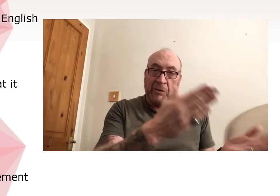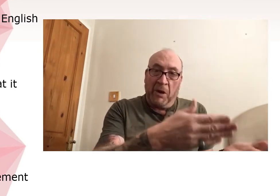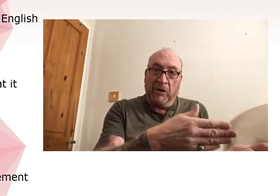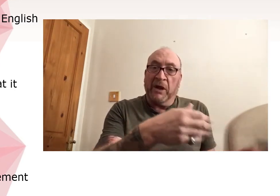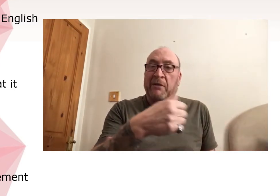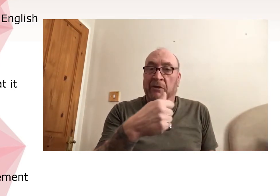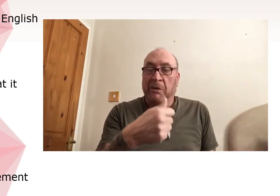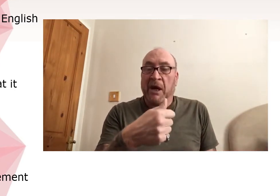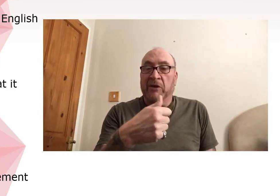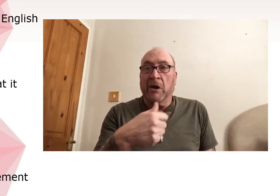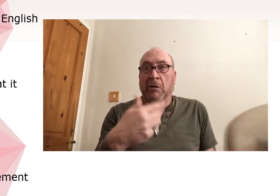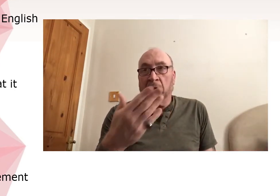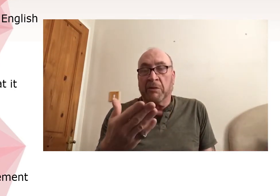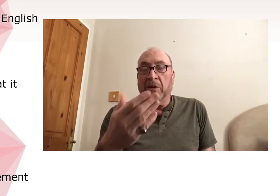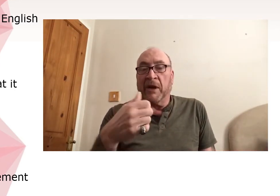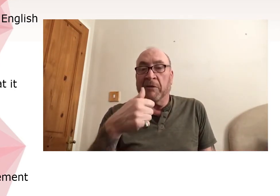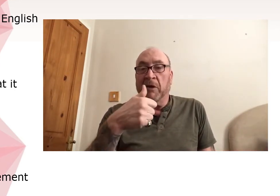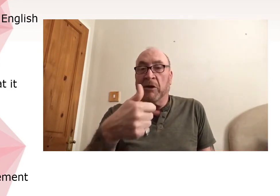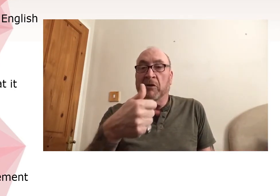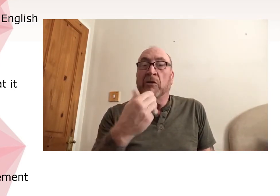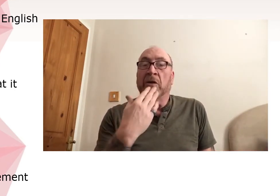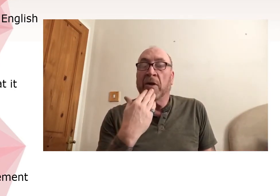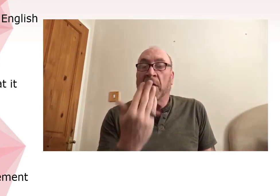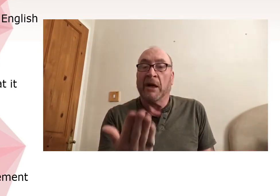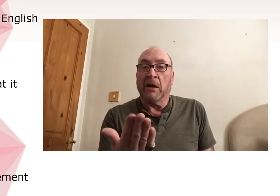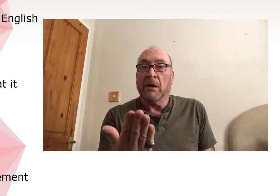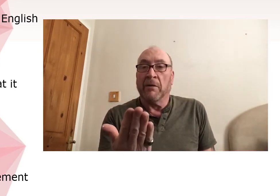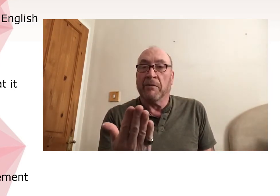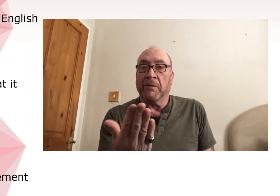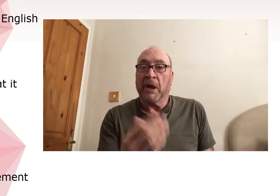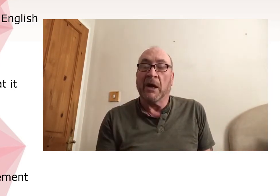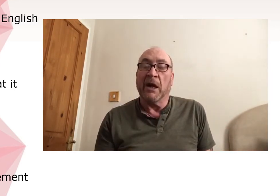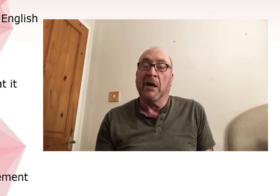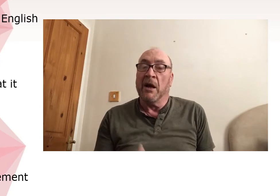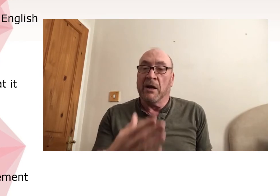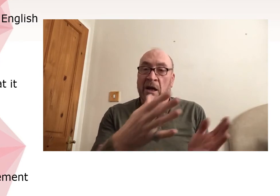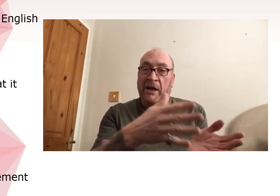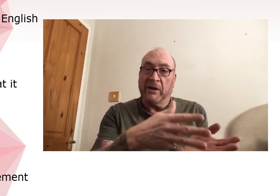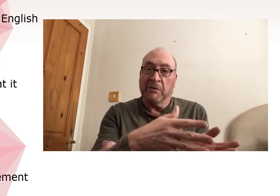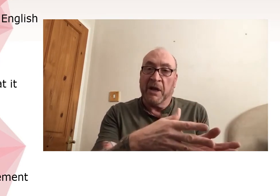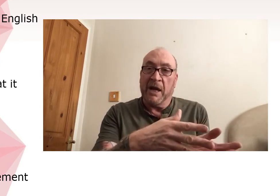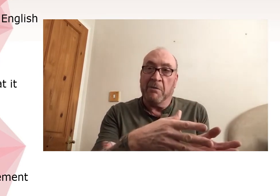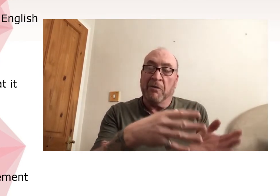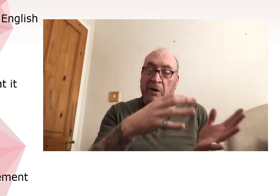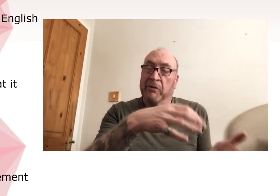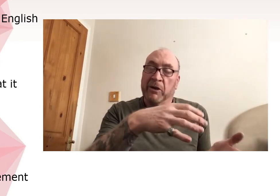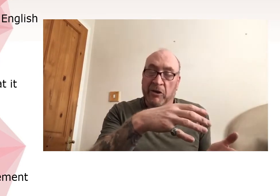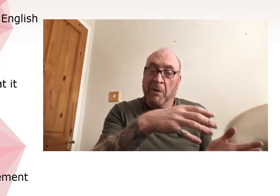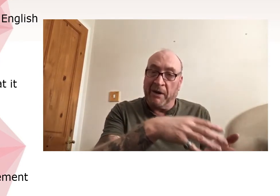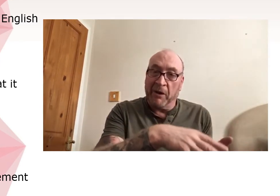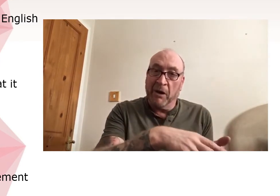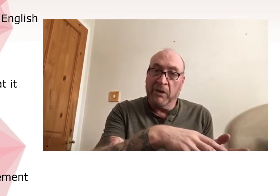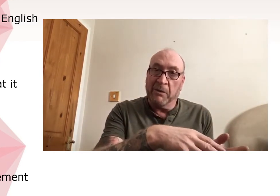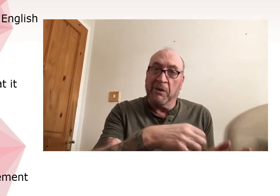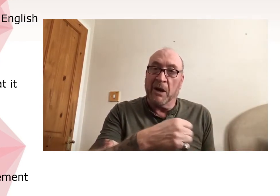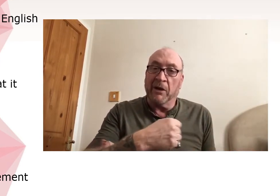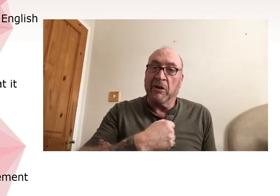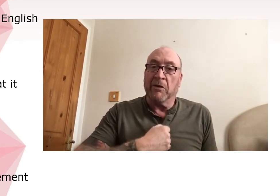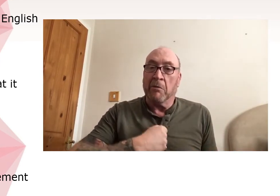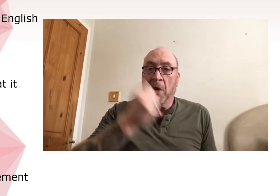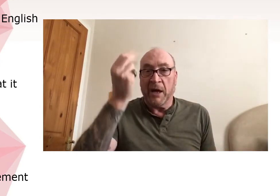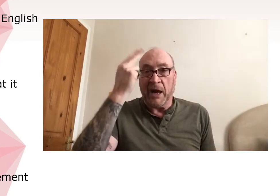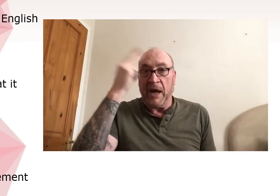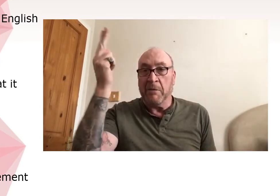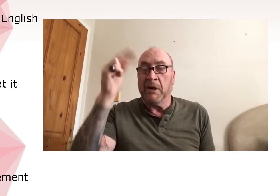could be the response that you're giving if somebody asks you, or the response they give to you. So it's "good, thank you." Okay. Then you can ask them the name, but first of all you can start by giving your own name if you like.